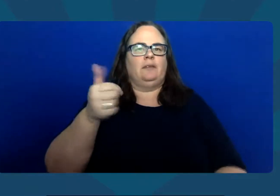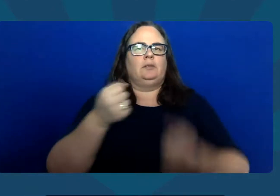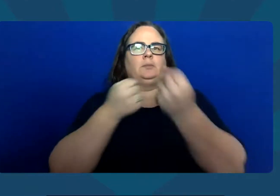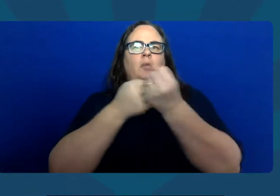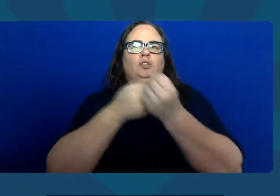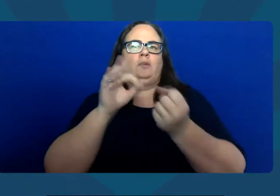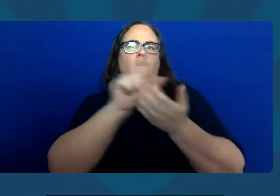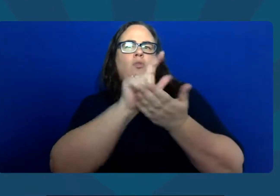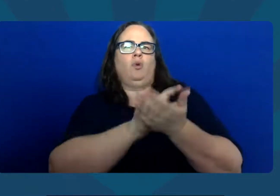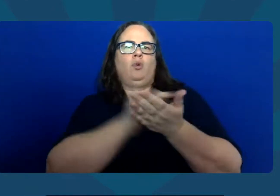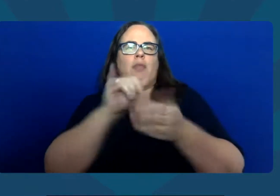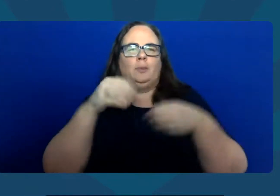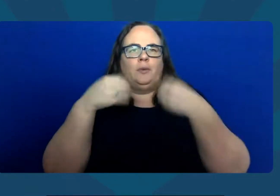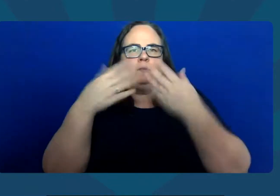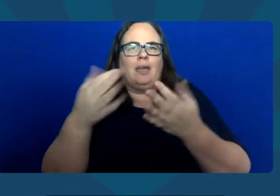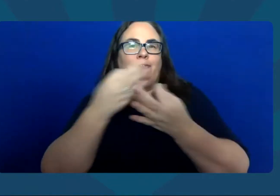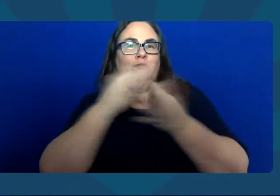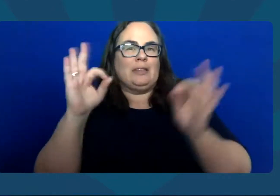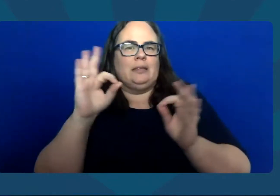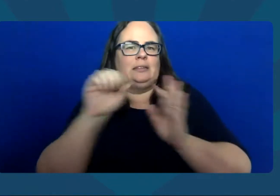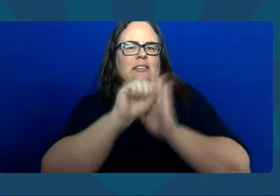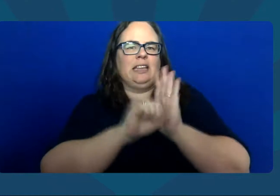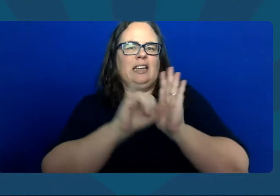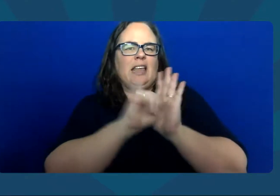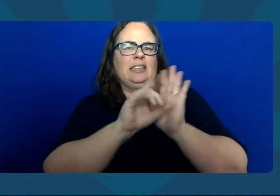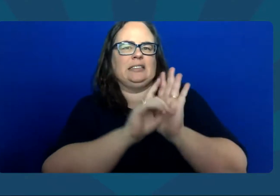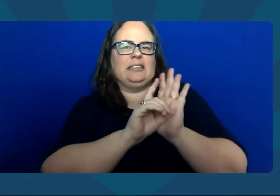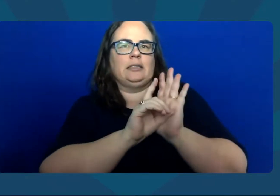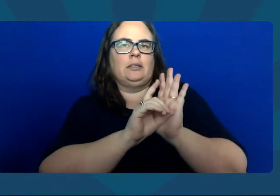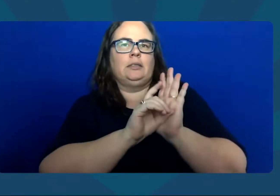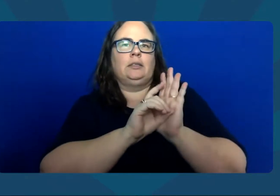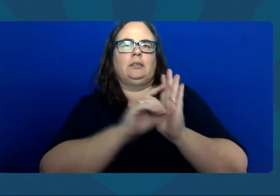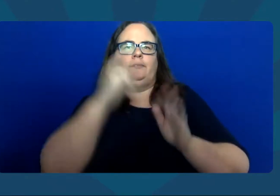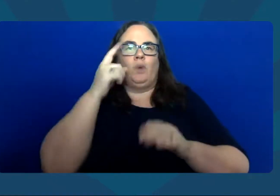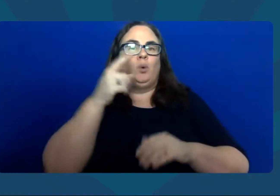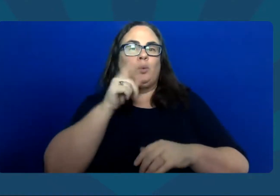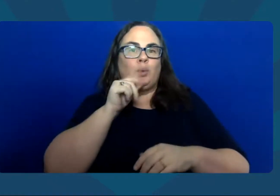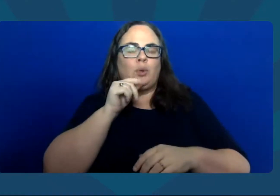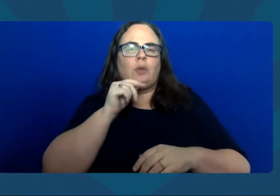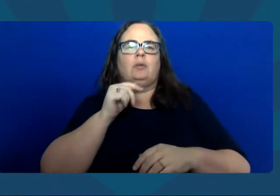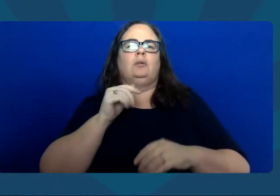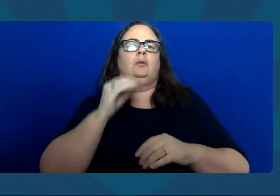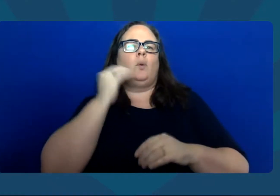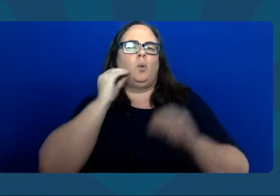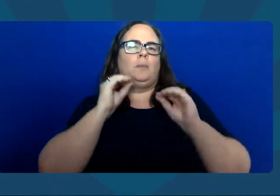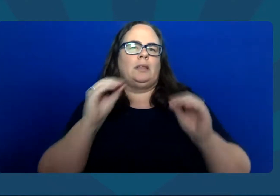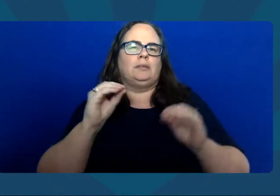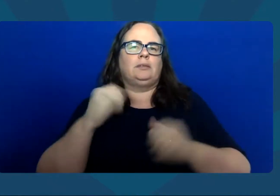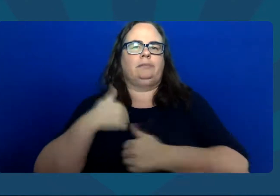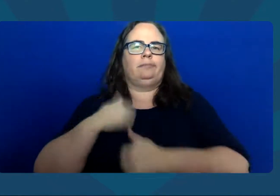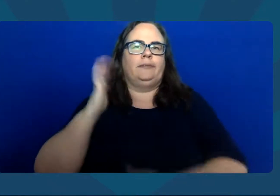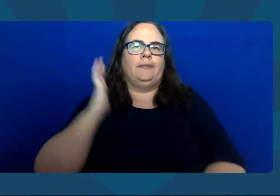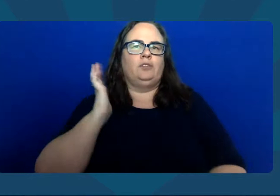Reginald is the sponsor of a law that provides free state IDs for all